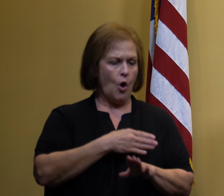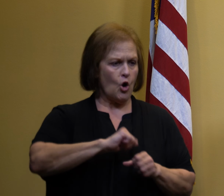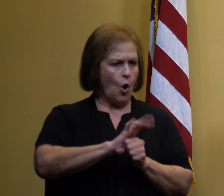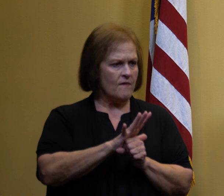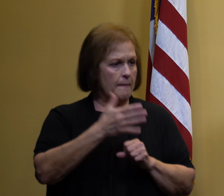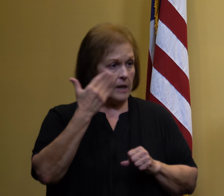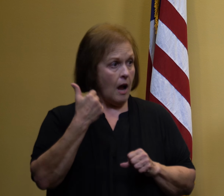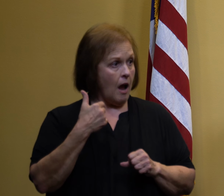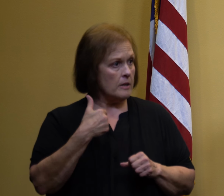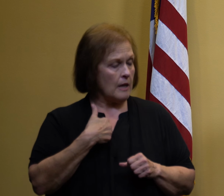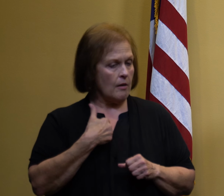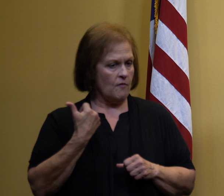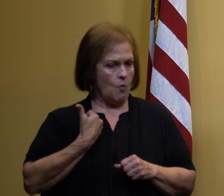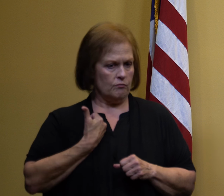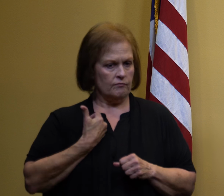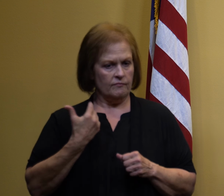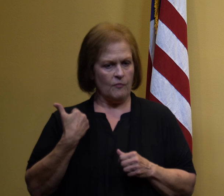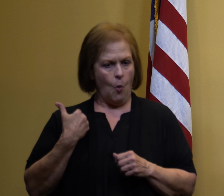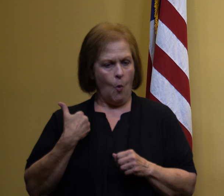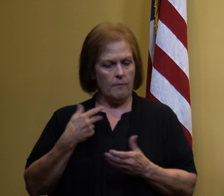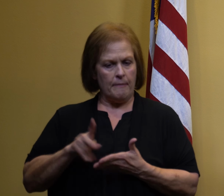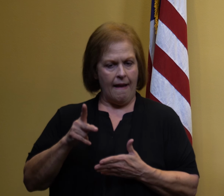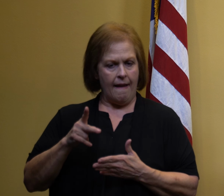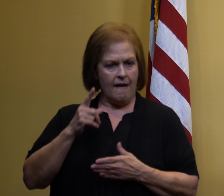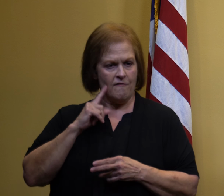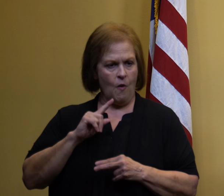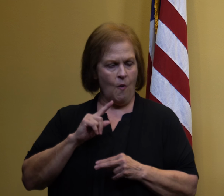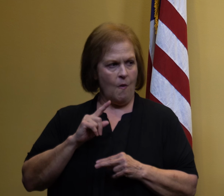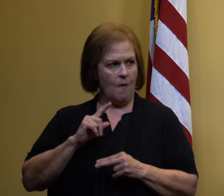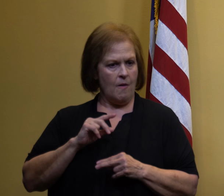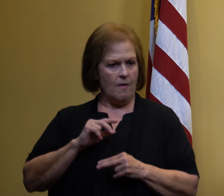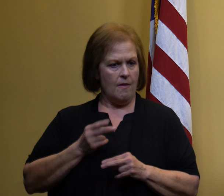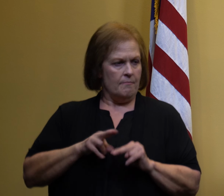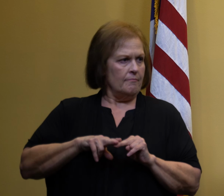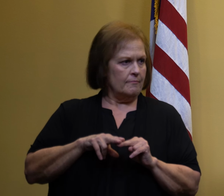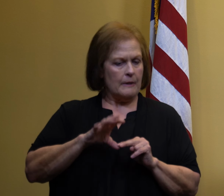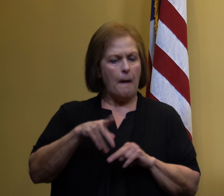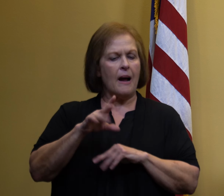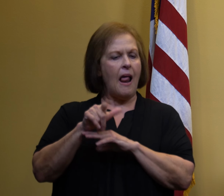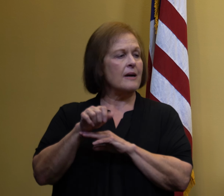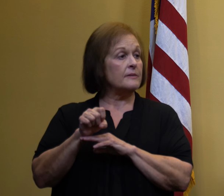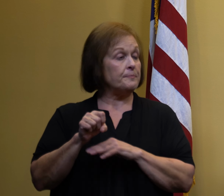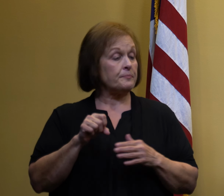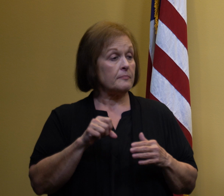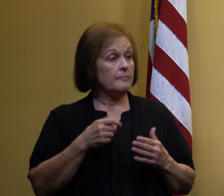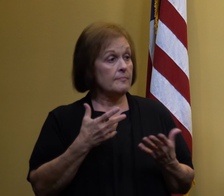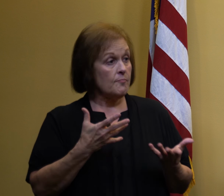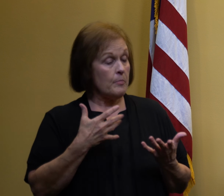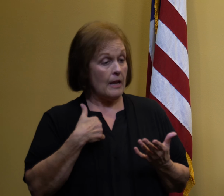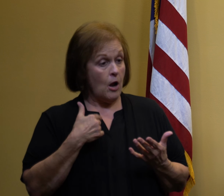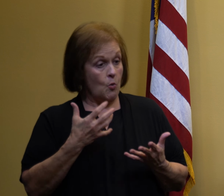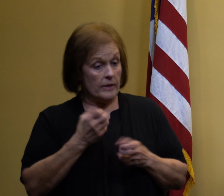because I would upgrade my own. And then flying under the conditions of COVID and wanting to make sure that